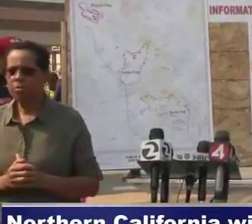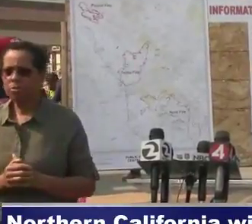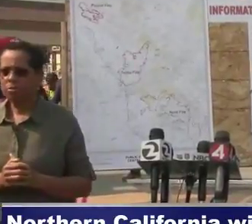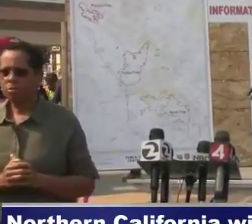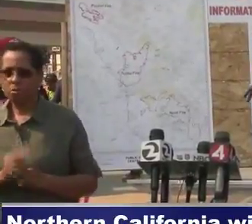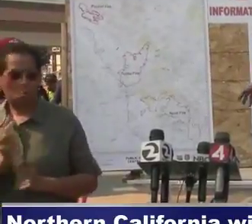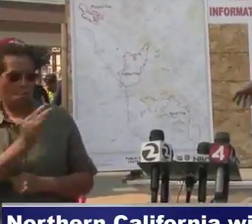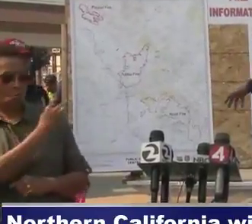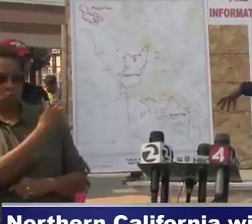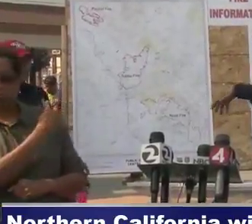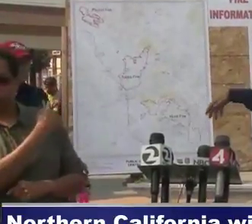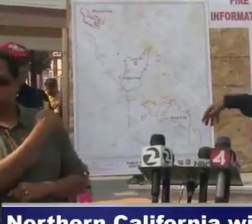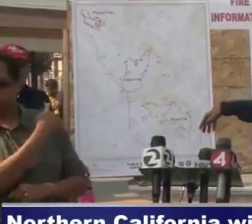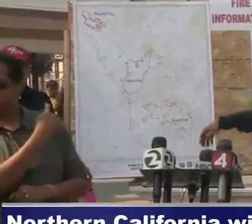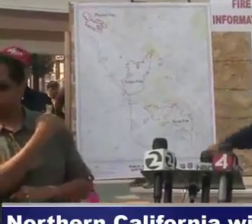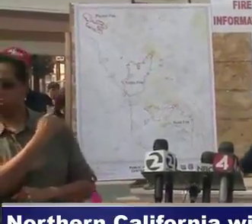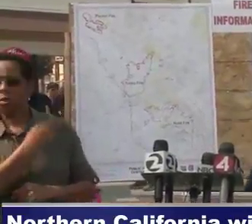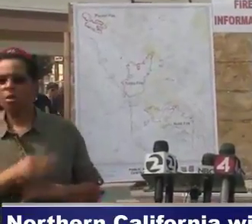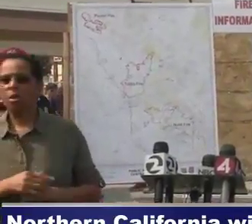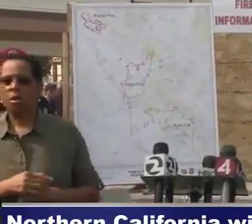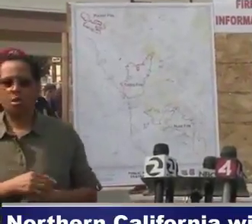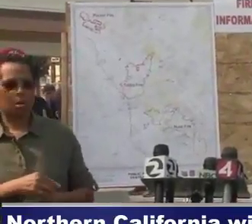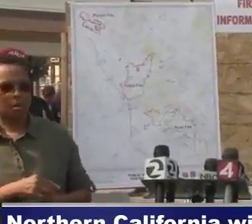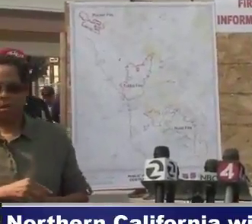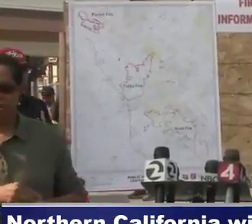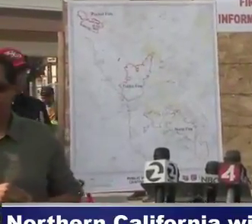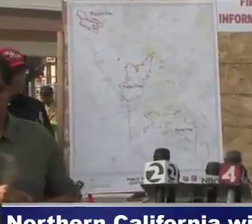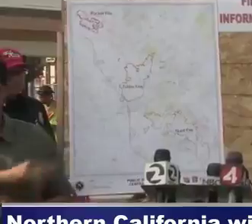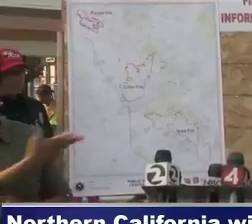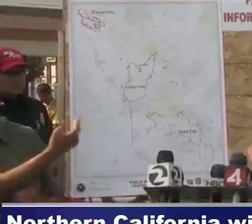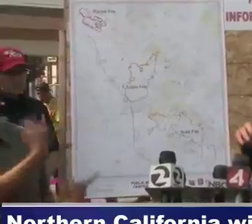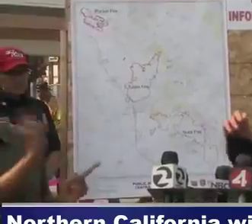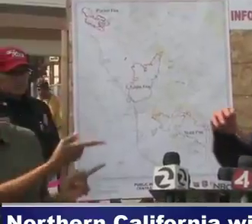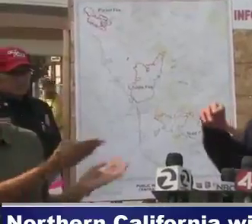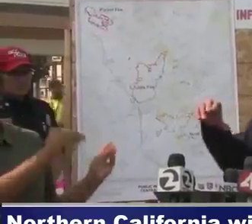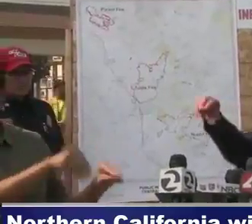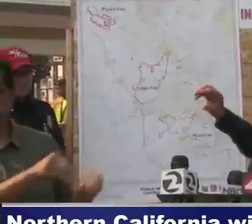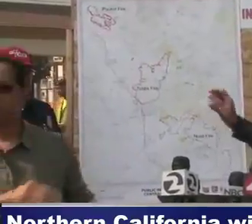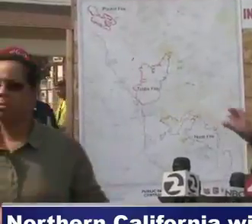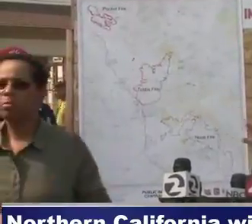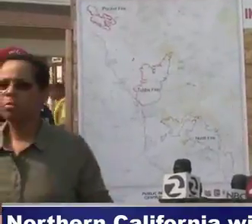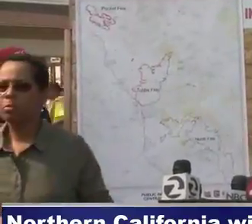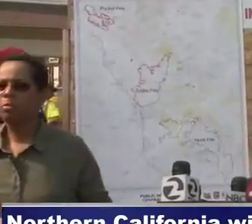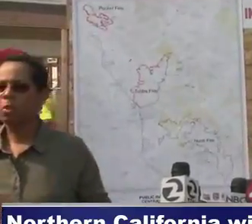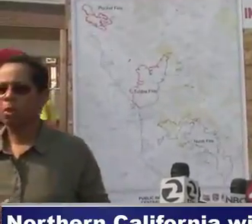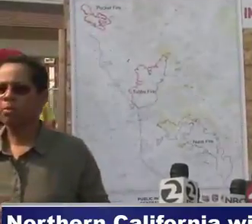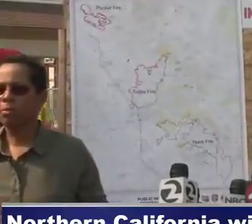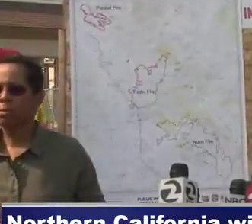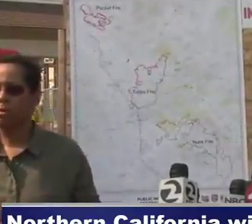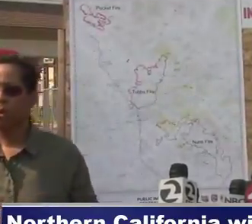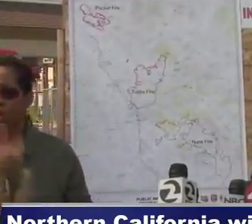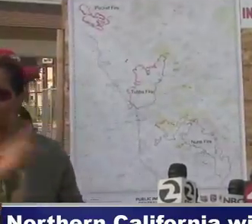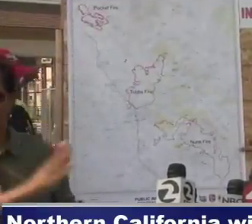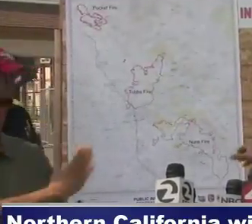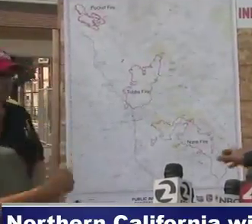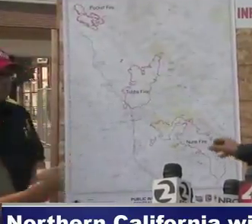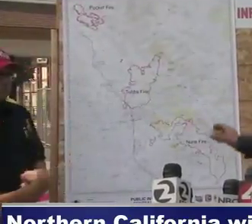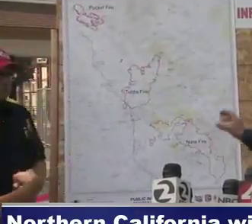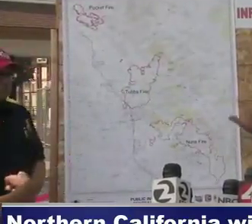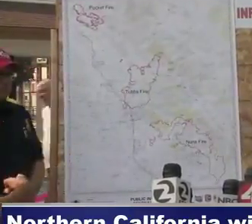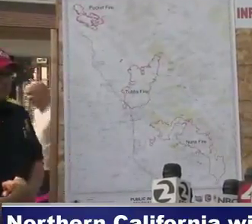separate fires on the sheet here behind you in the map. What we've done is we've taken the lower section there where it's called the Nuns Fire. It